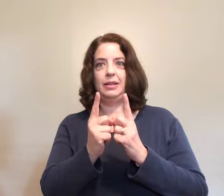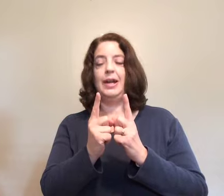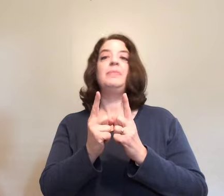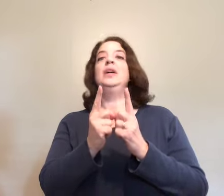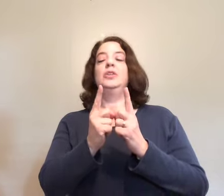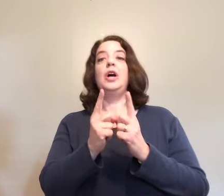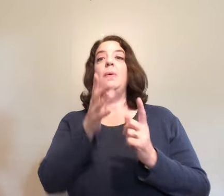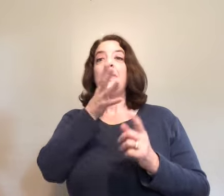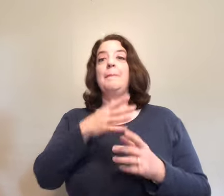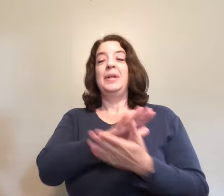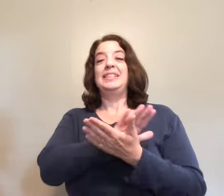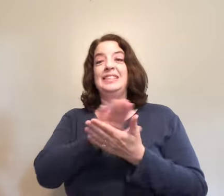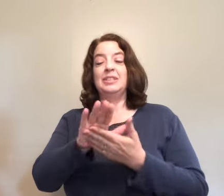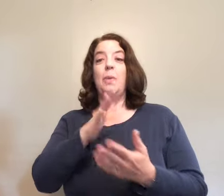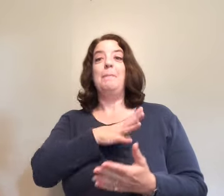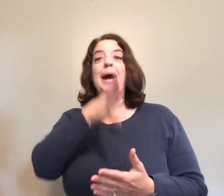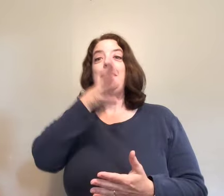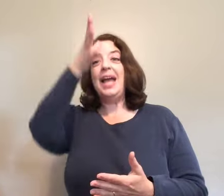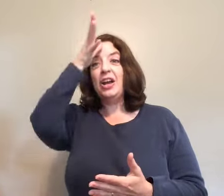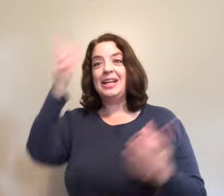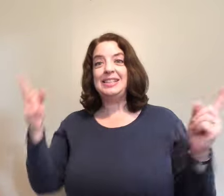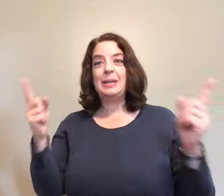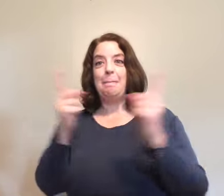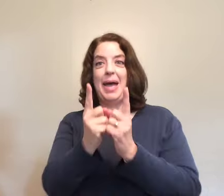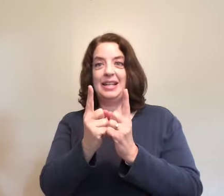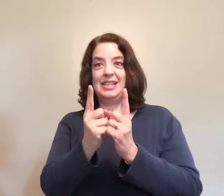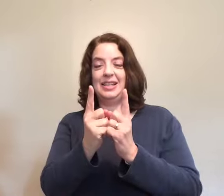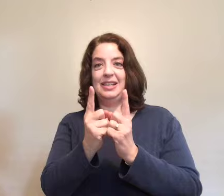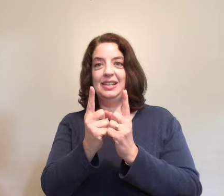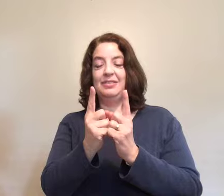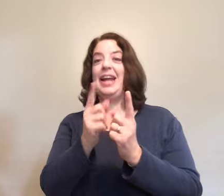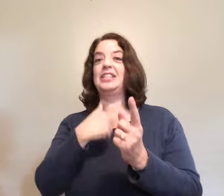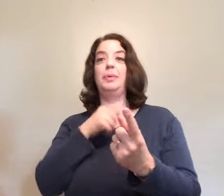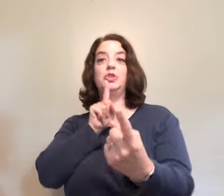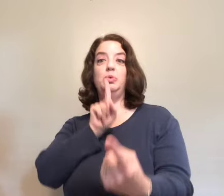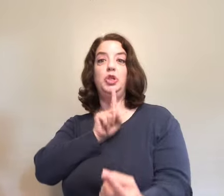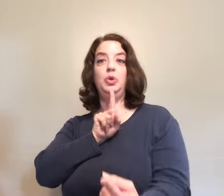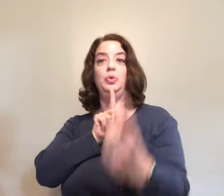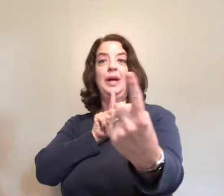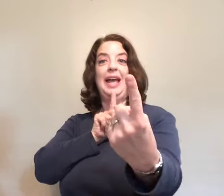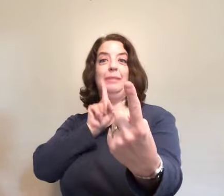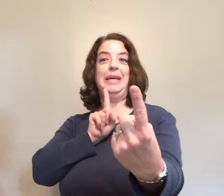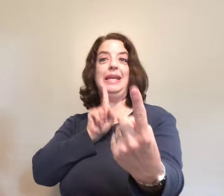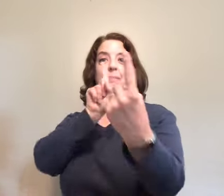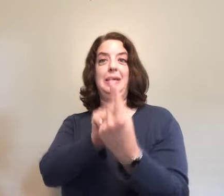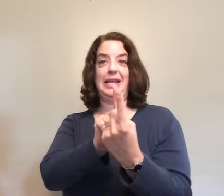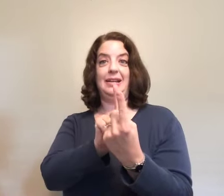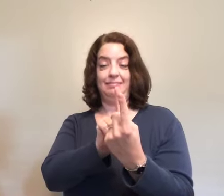right? So my parents met, right? As opposed to you and me meeting,